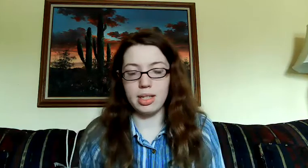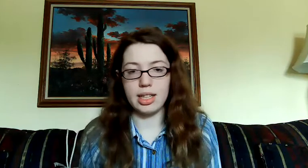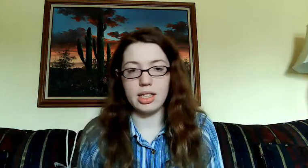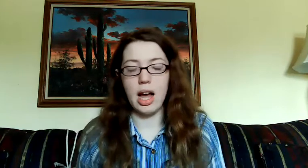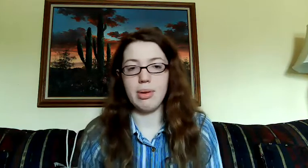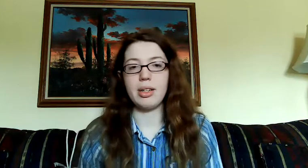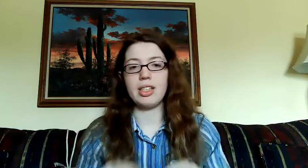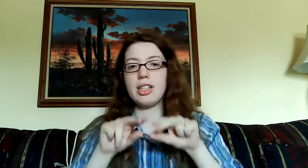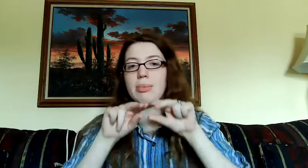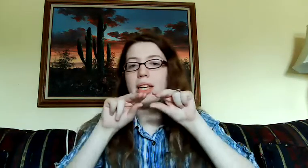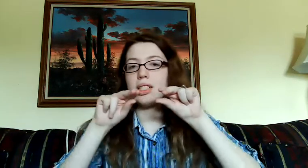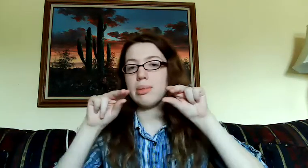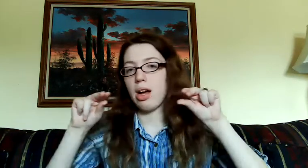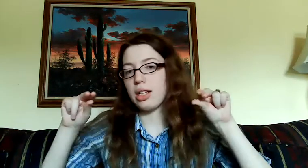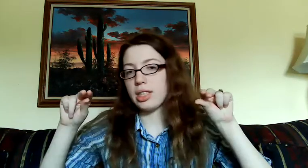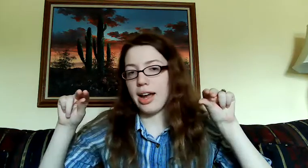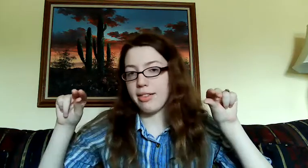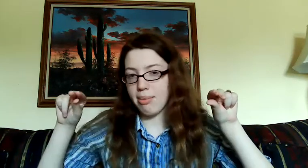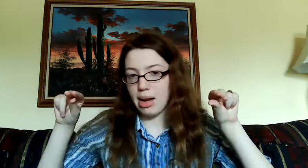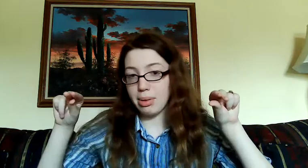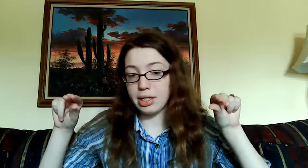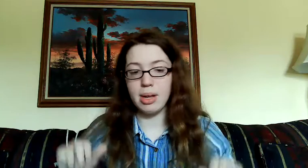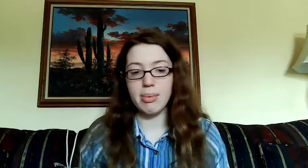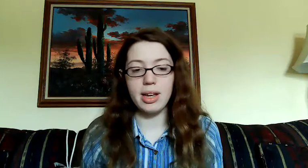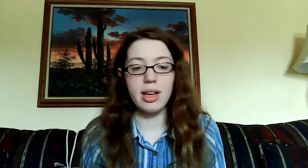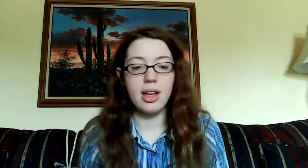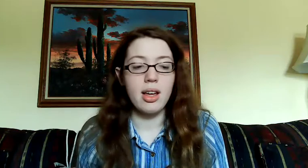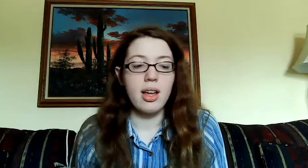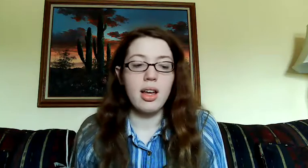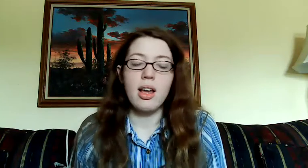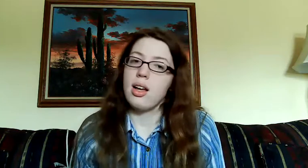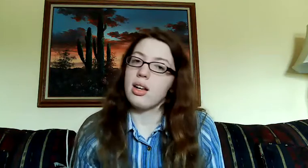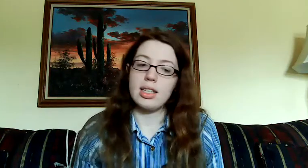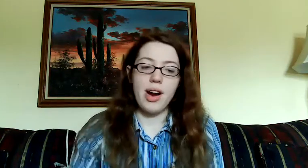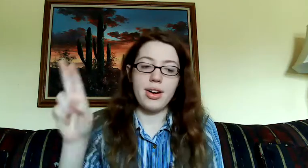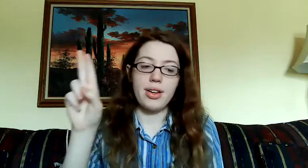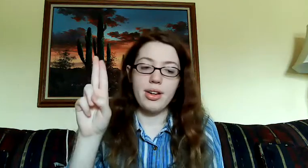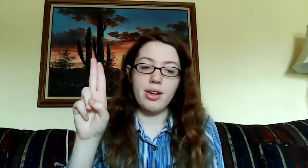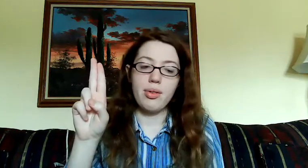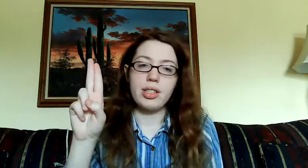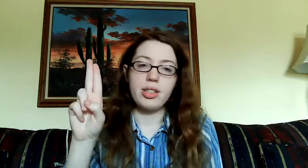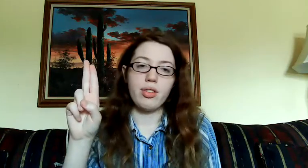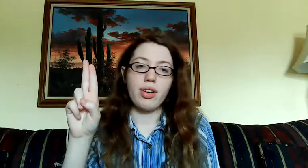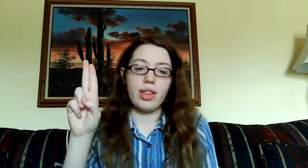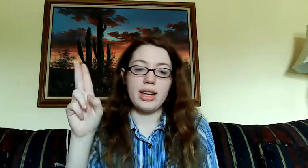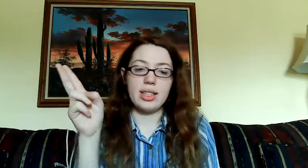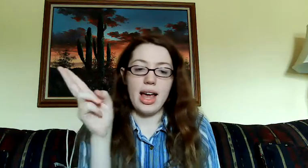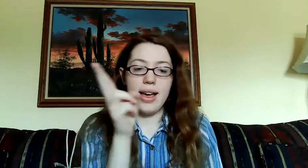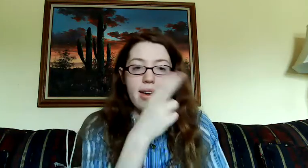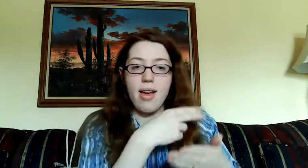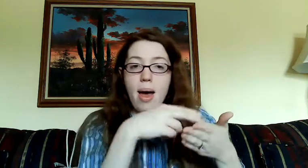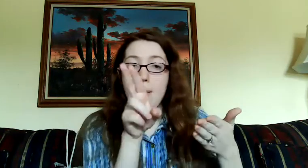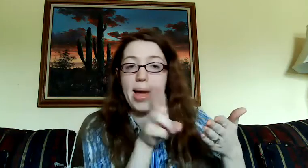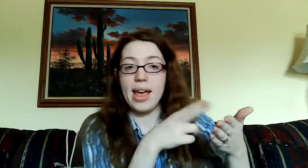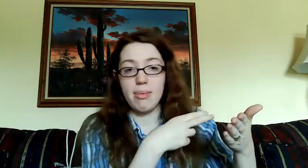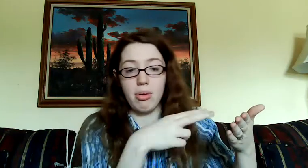common, but you can see it could be like a small stack of papers, maybe. Classifier U is used for things like a